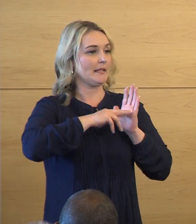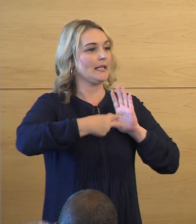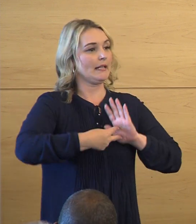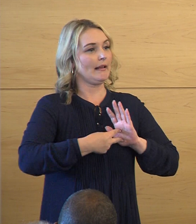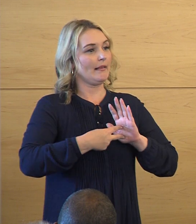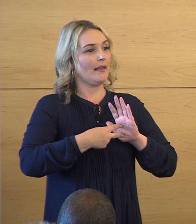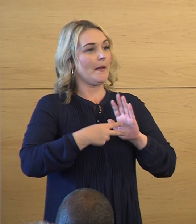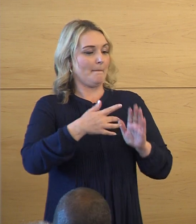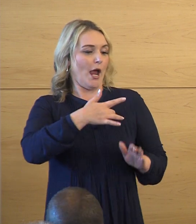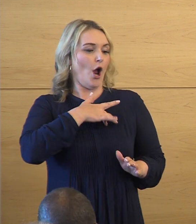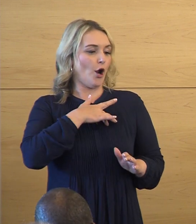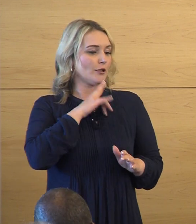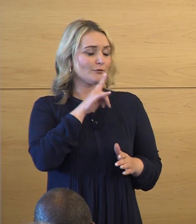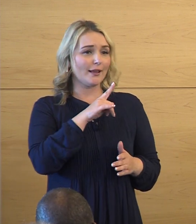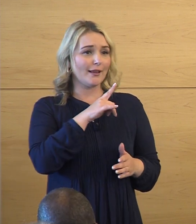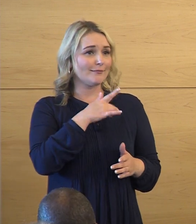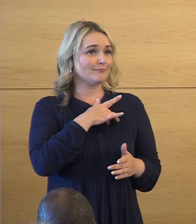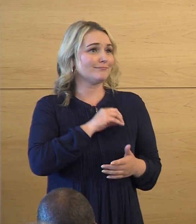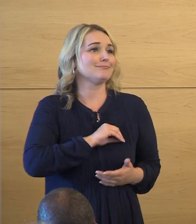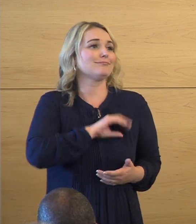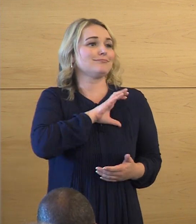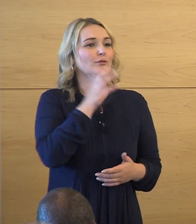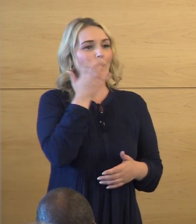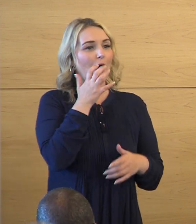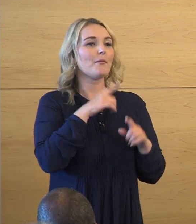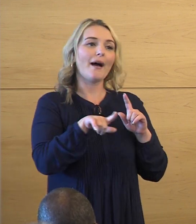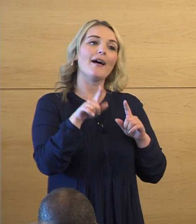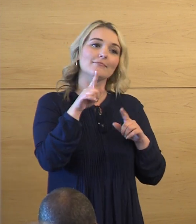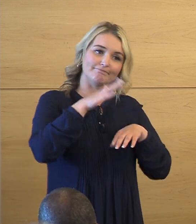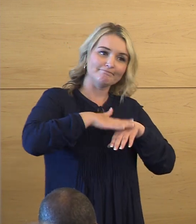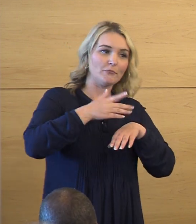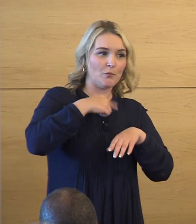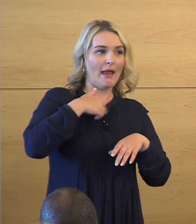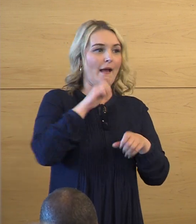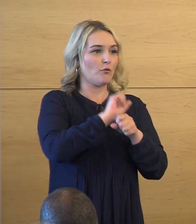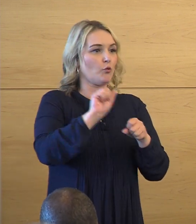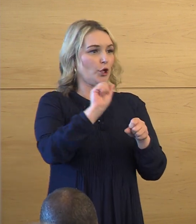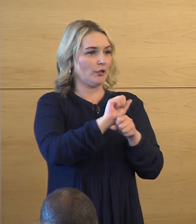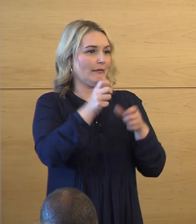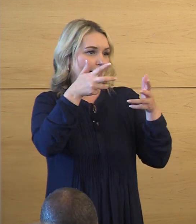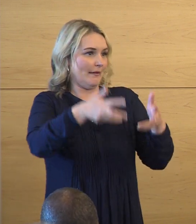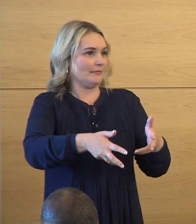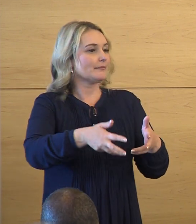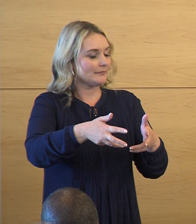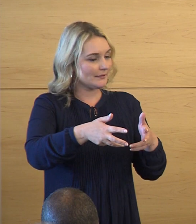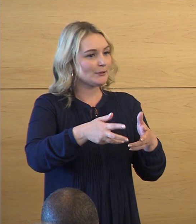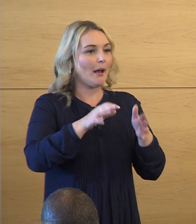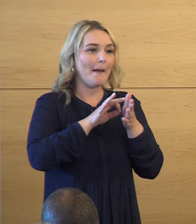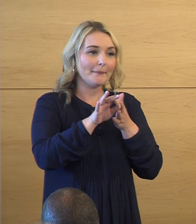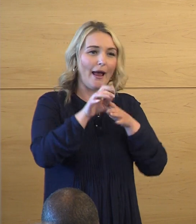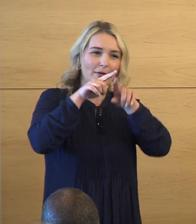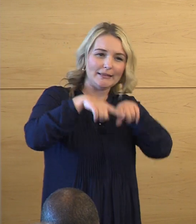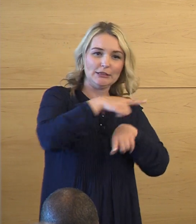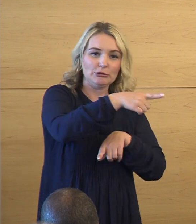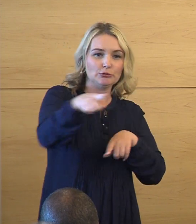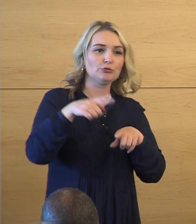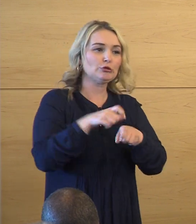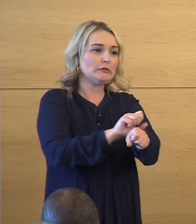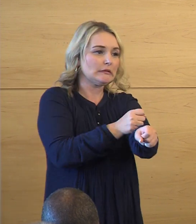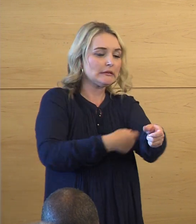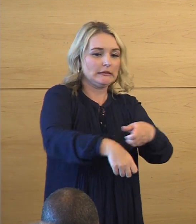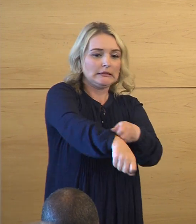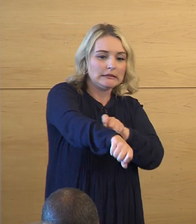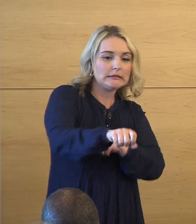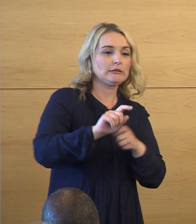time, my heart is so full, but we have work to do. And I'm counting on everybody in here to roll up their sleeves and work with us to make